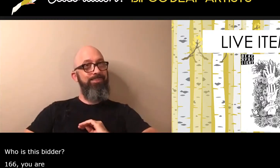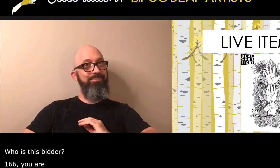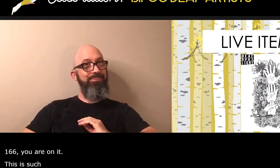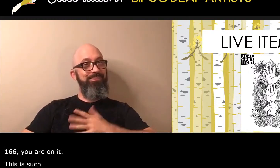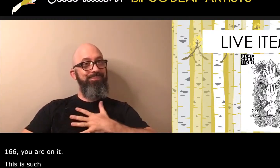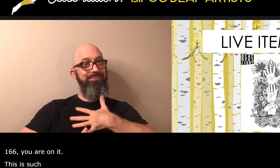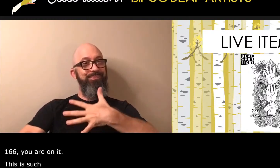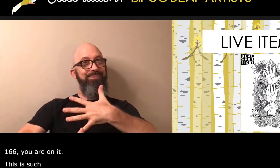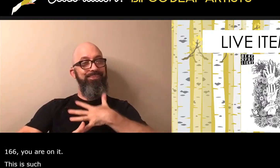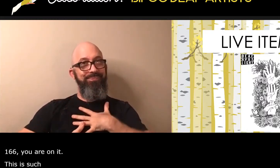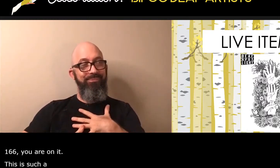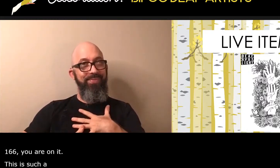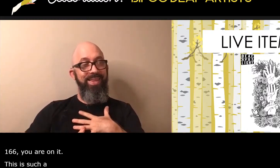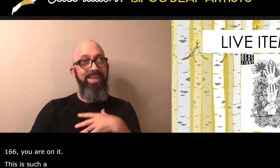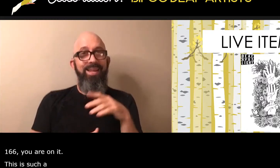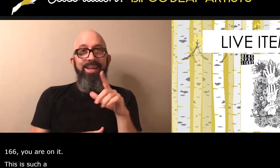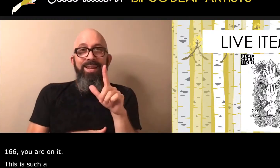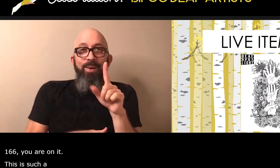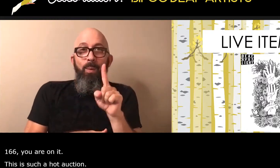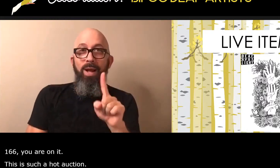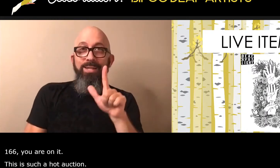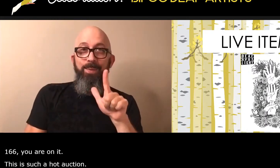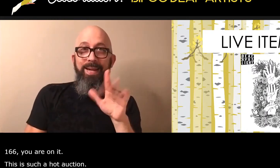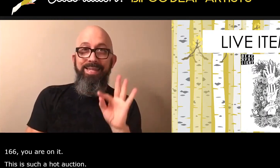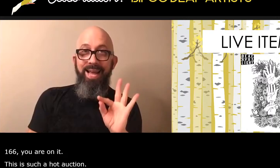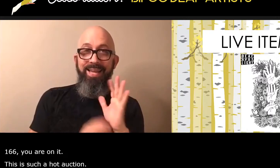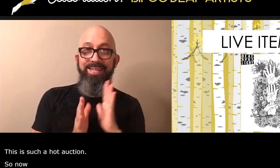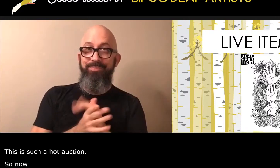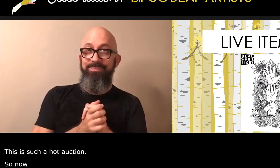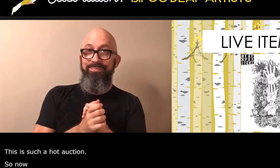now, take a deep breath.